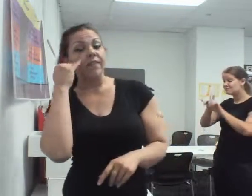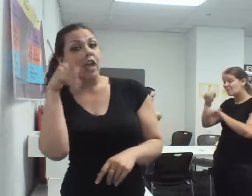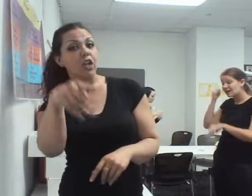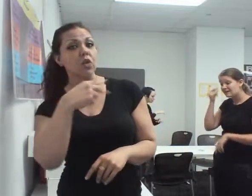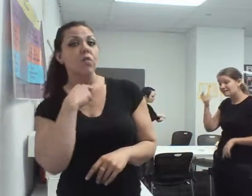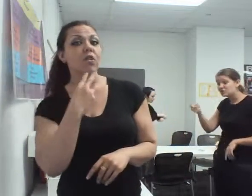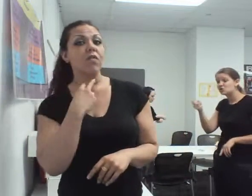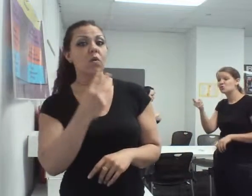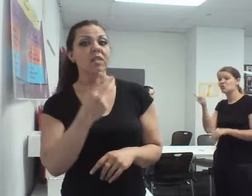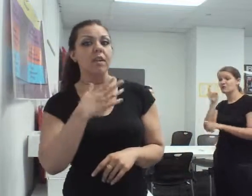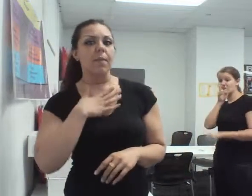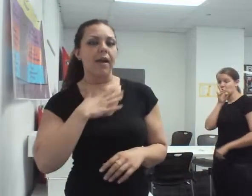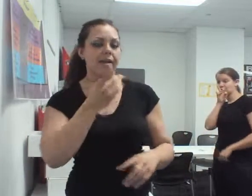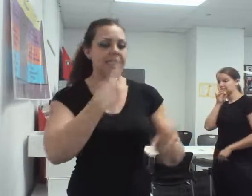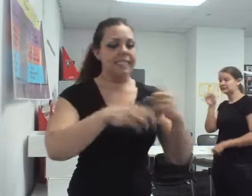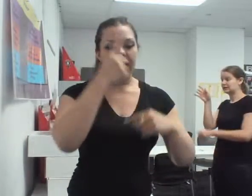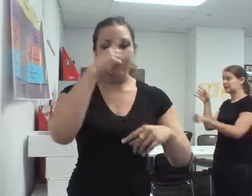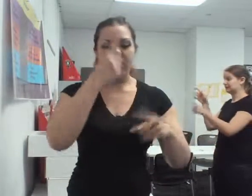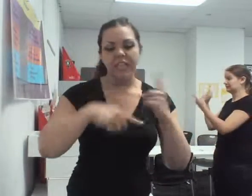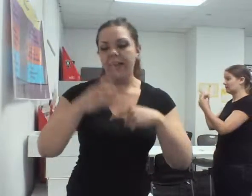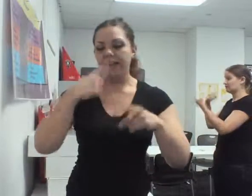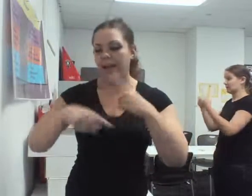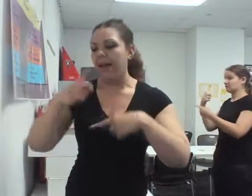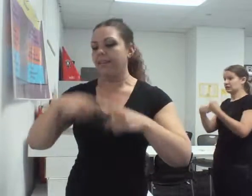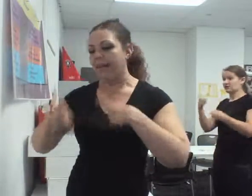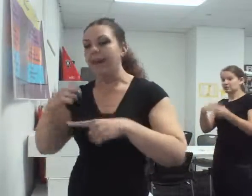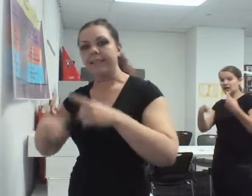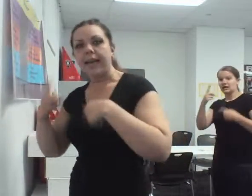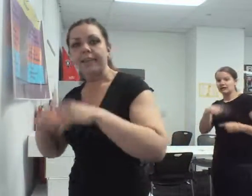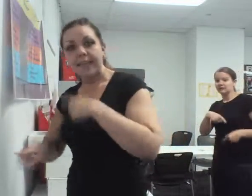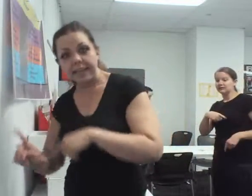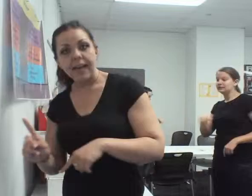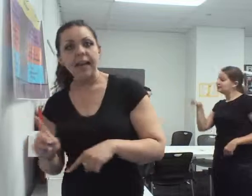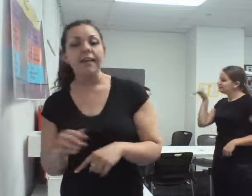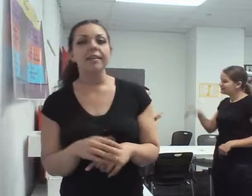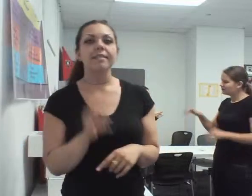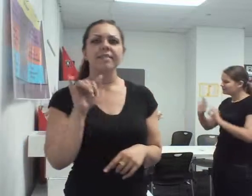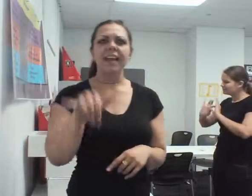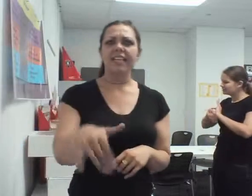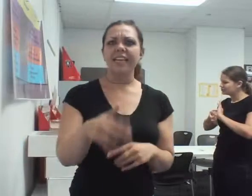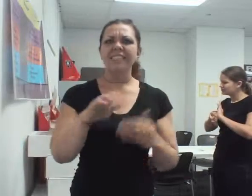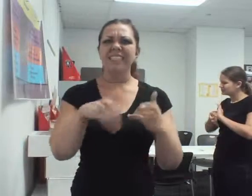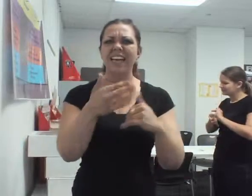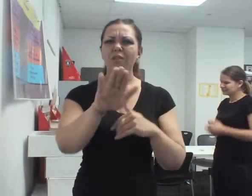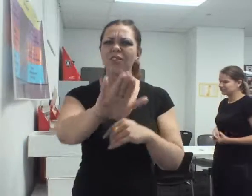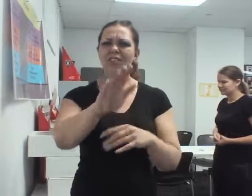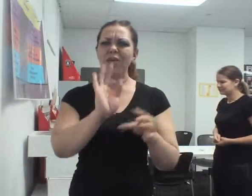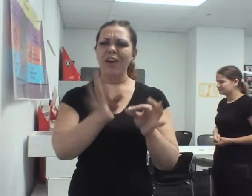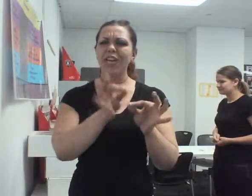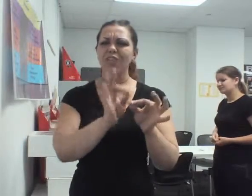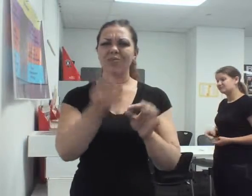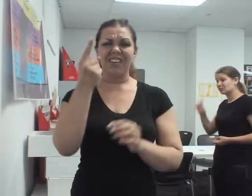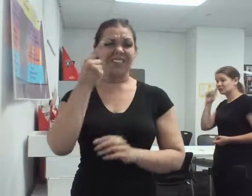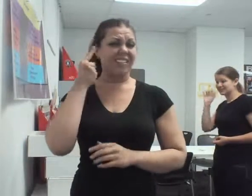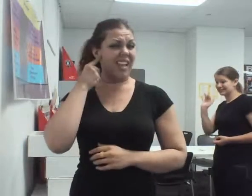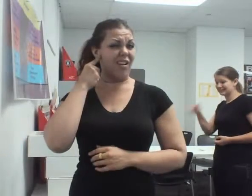for sign for sign for sign for sign for sign for sign, that's what your interpretation would have sounded like, something like that. We have